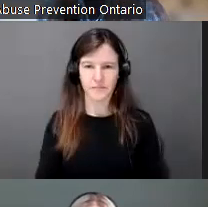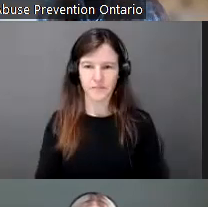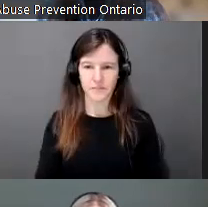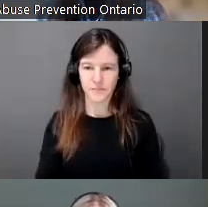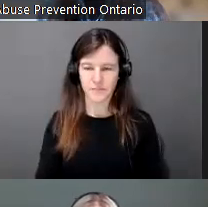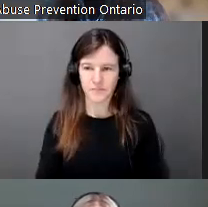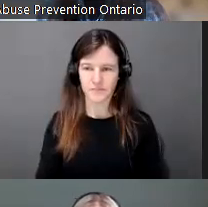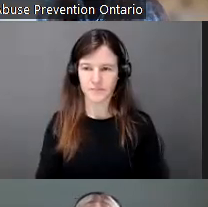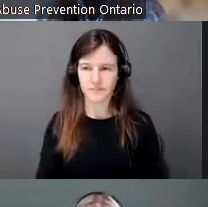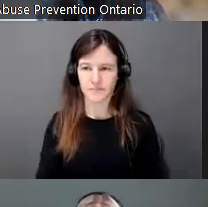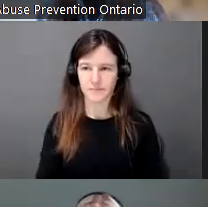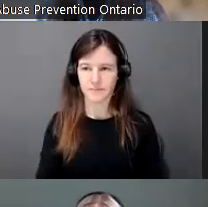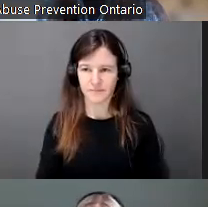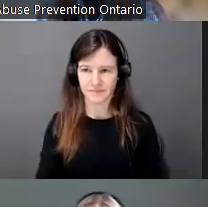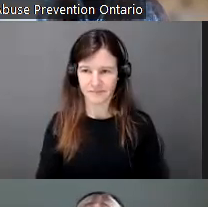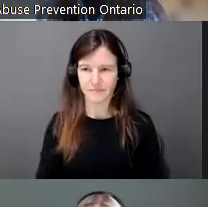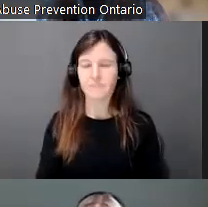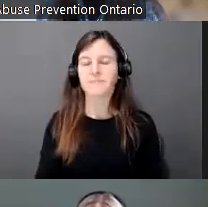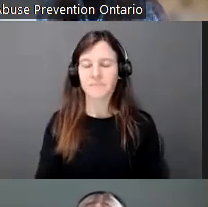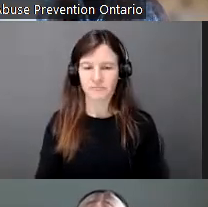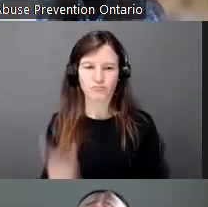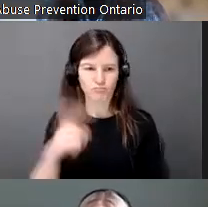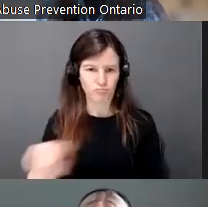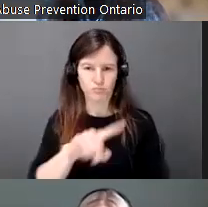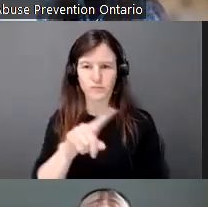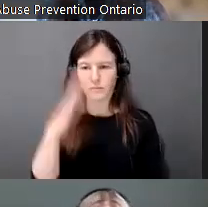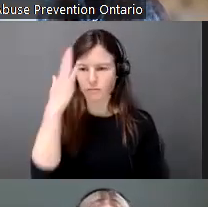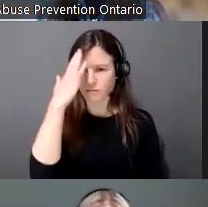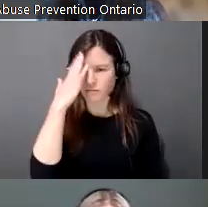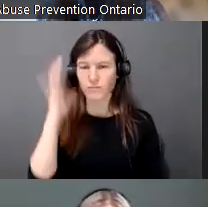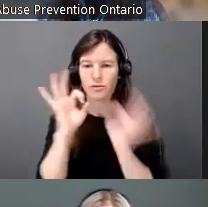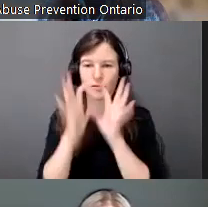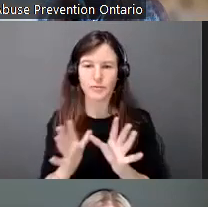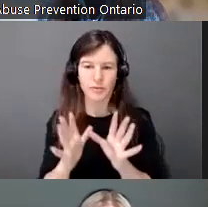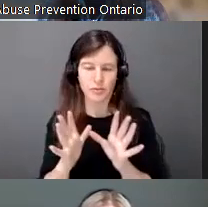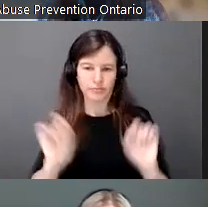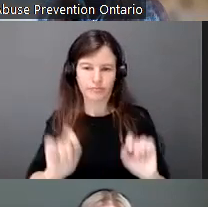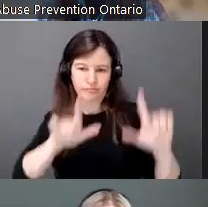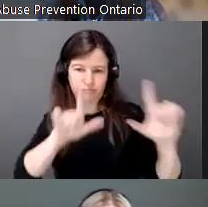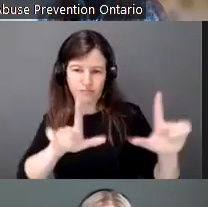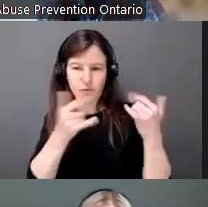As you're aware, we have our interpreters with us today, and you can